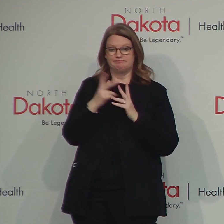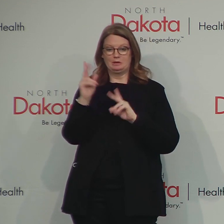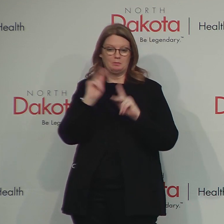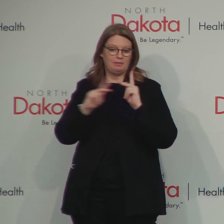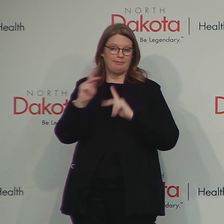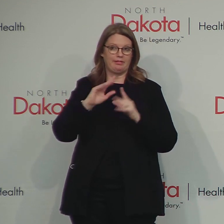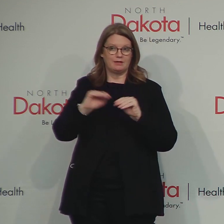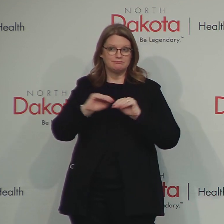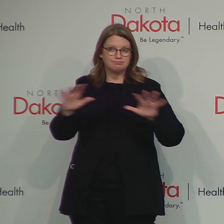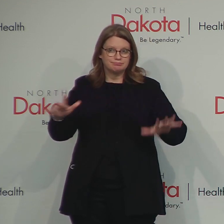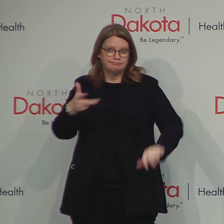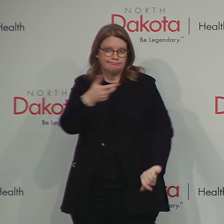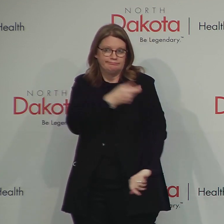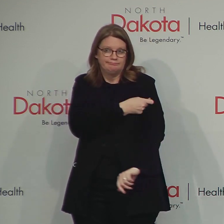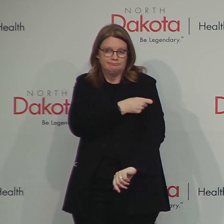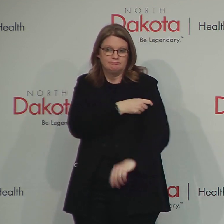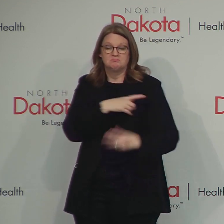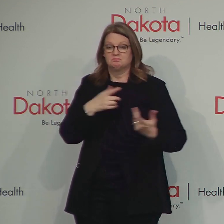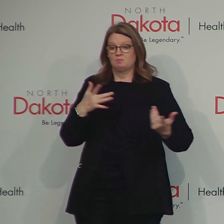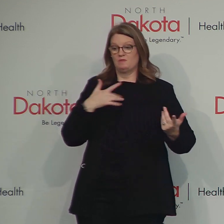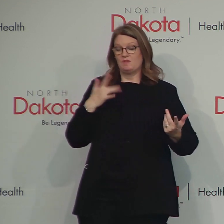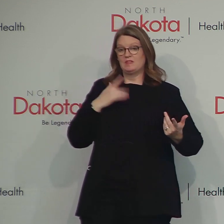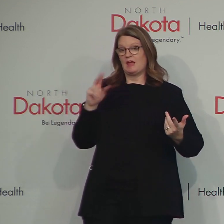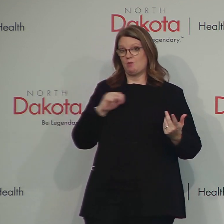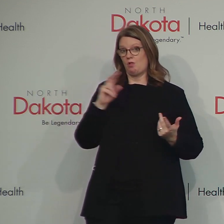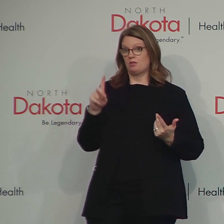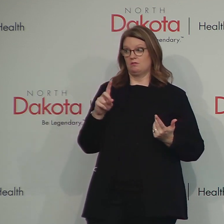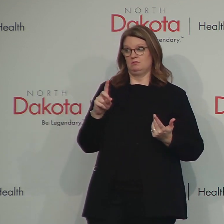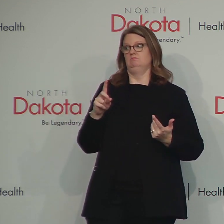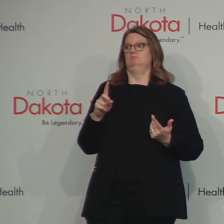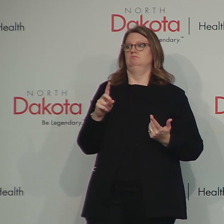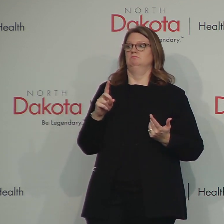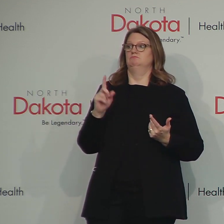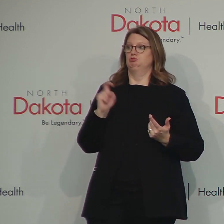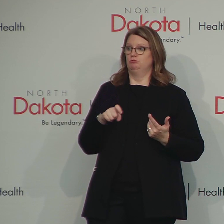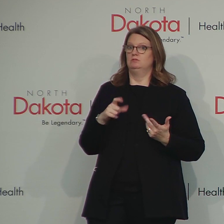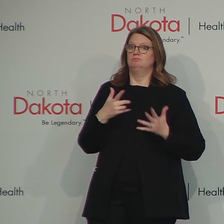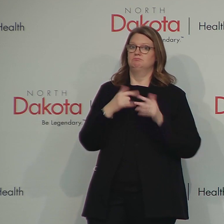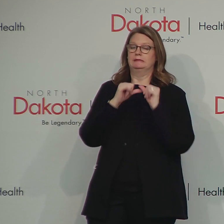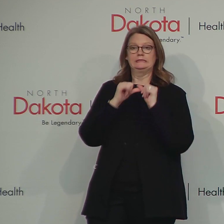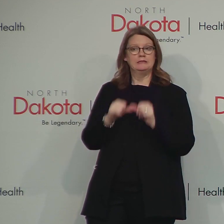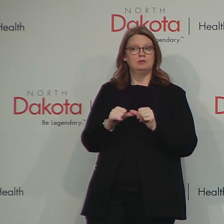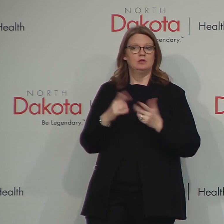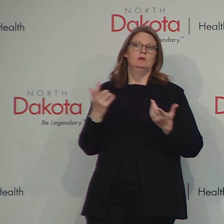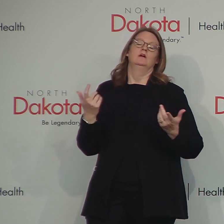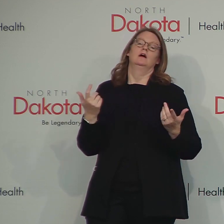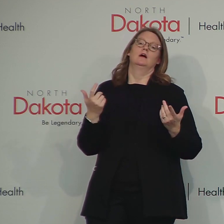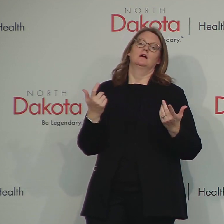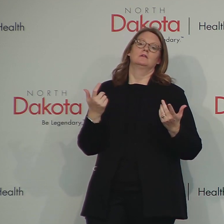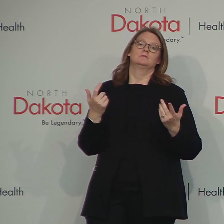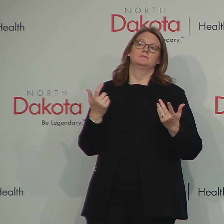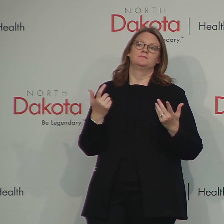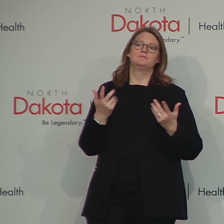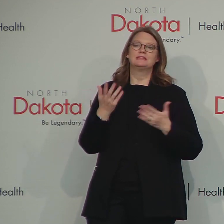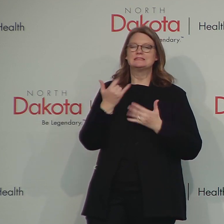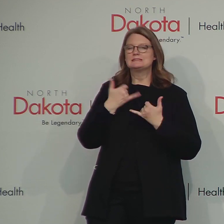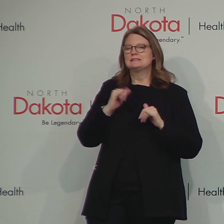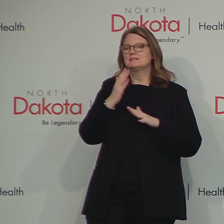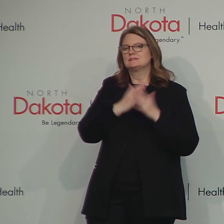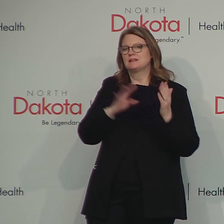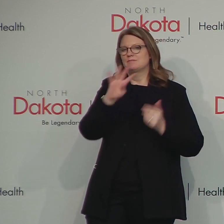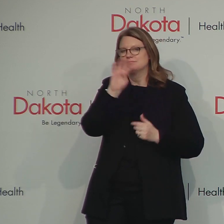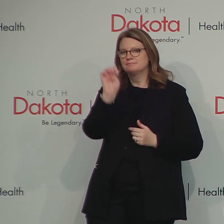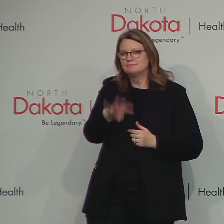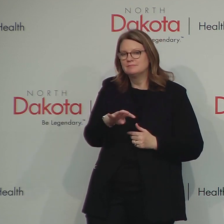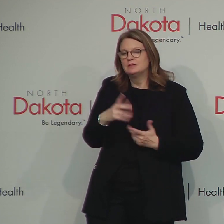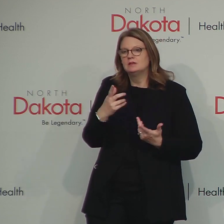doses, North Dakota should fare well then if that's what happens. But I will say there's some unknowns there with